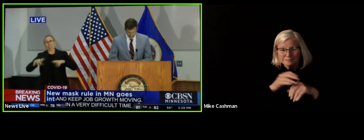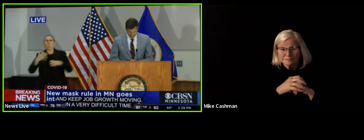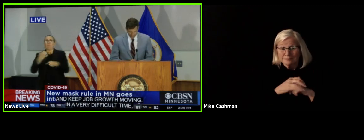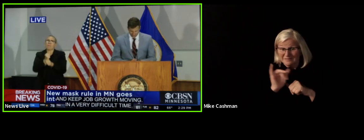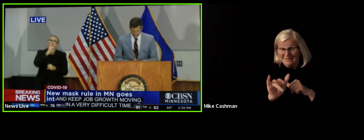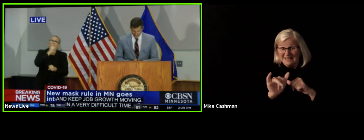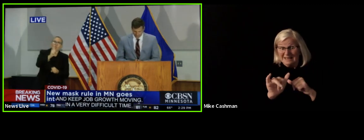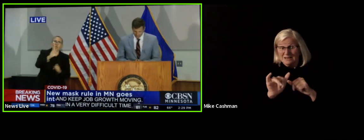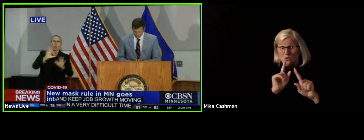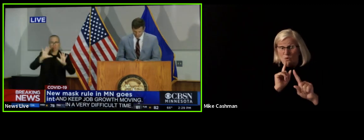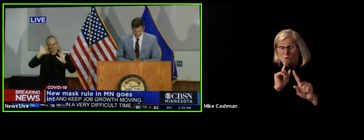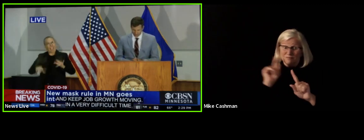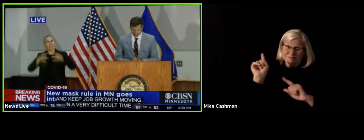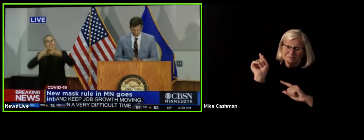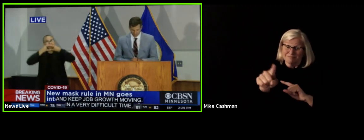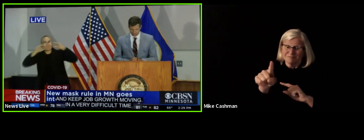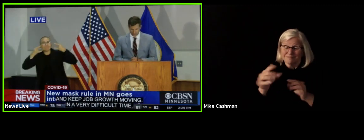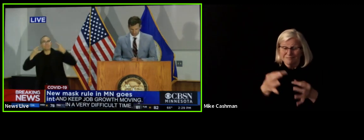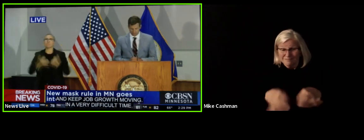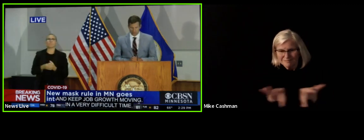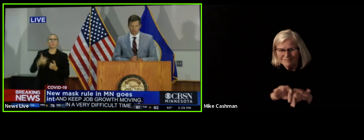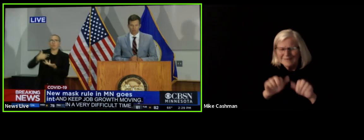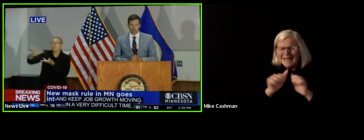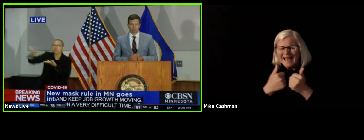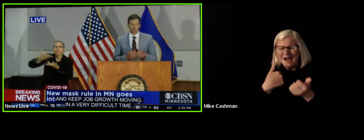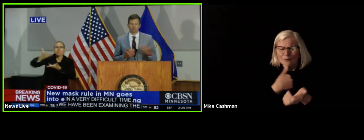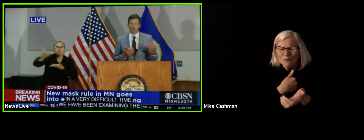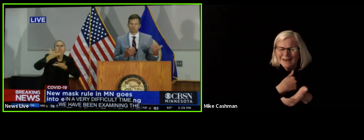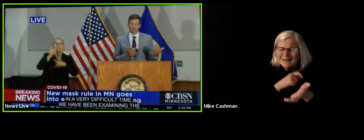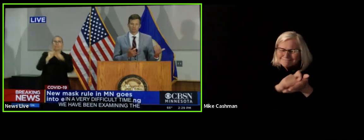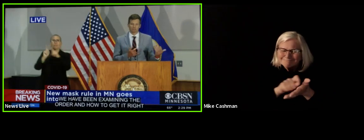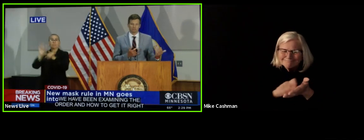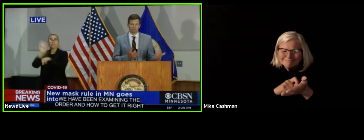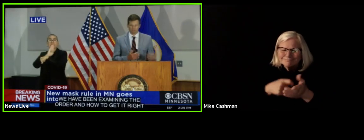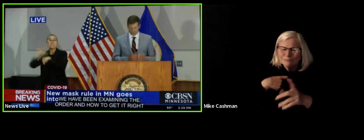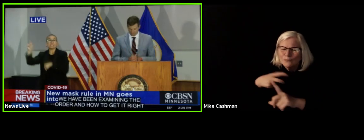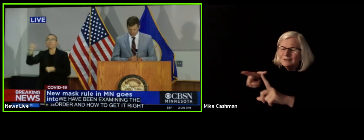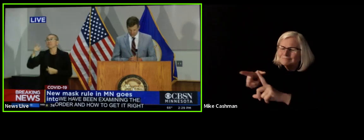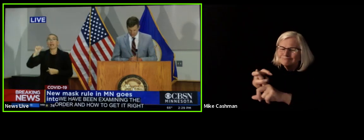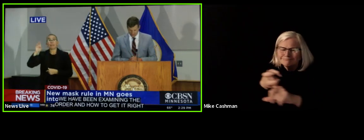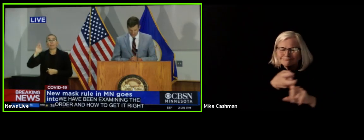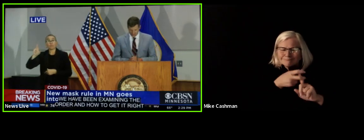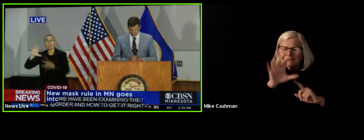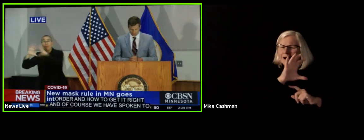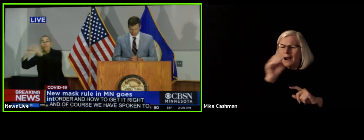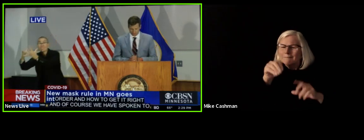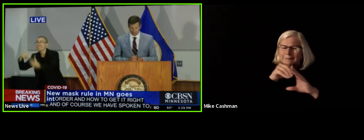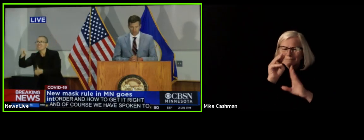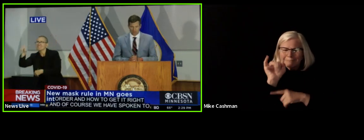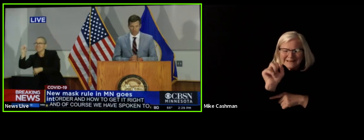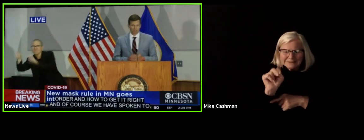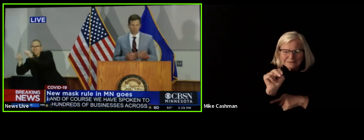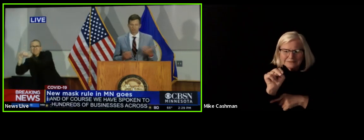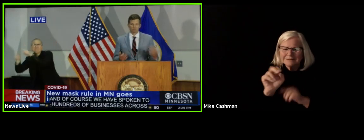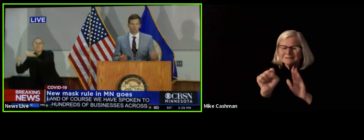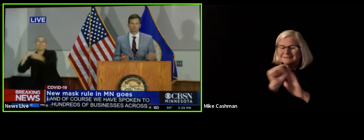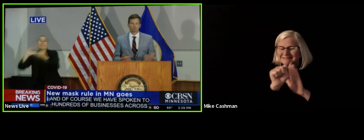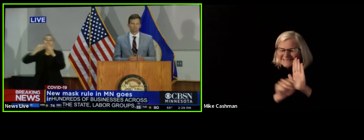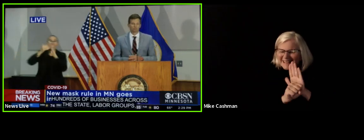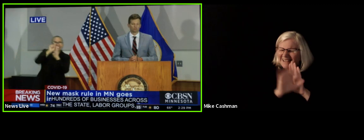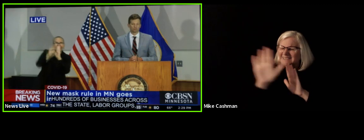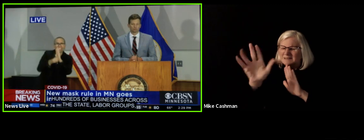businesses across the state, labor groups, community organizations. We've been reviewing the policies of dozens of states and cities across the country. Just this